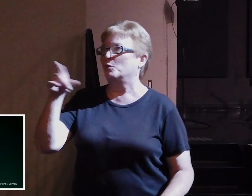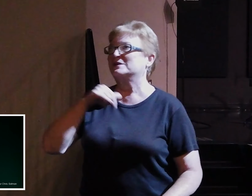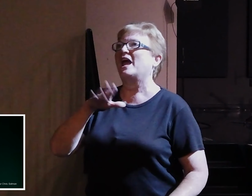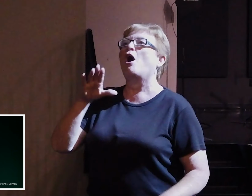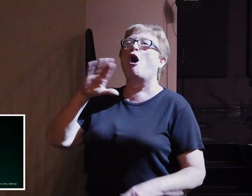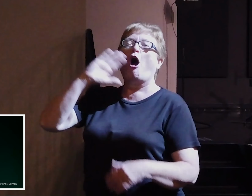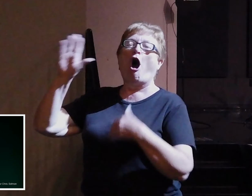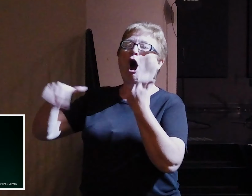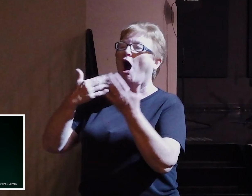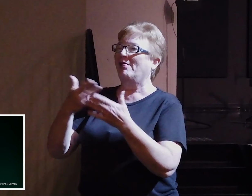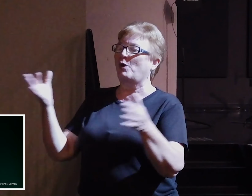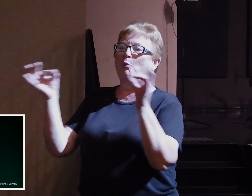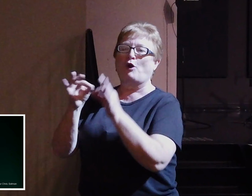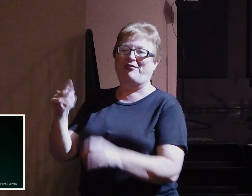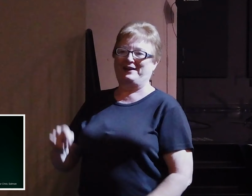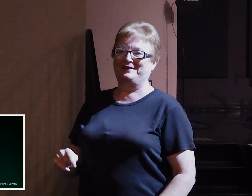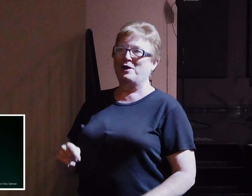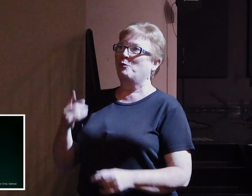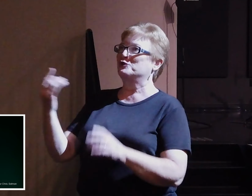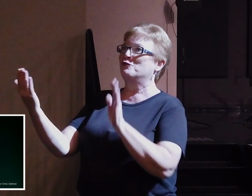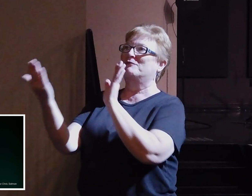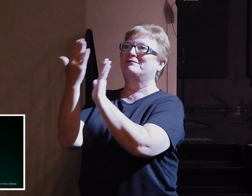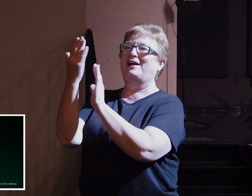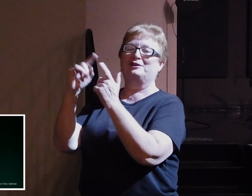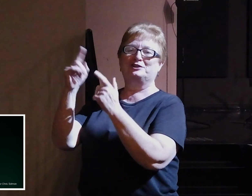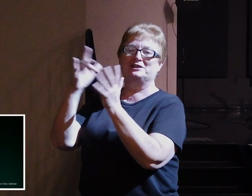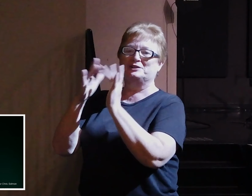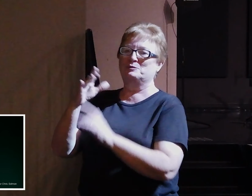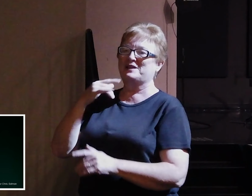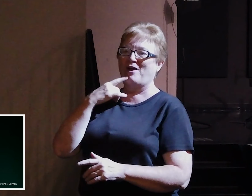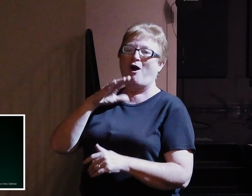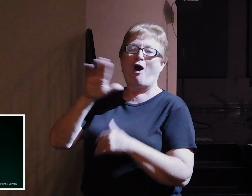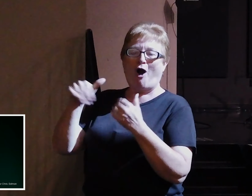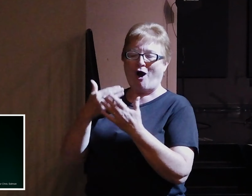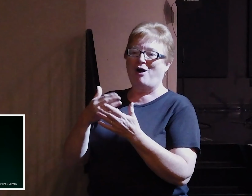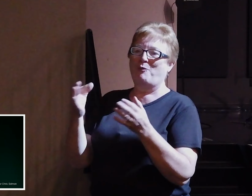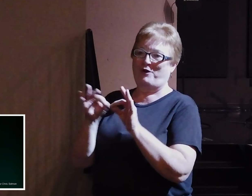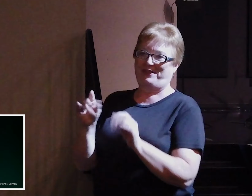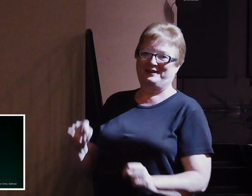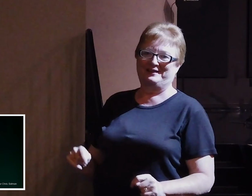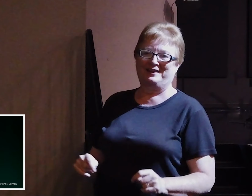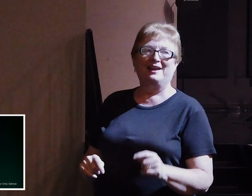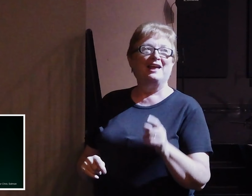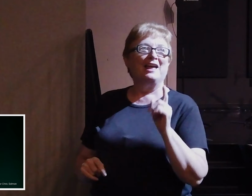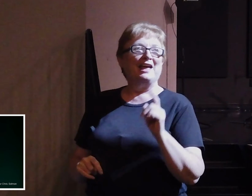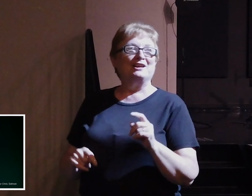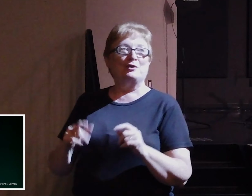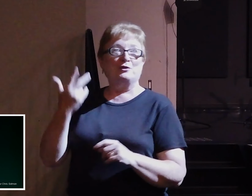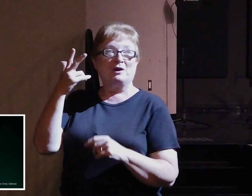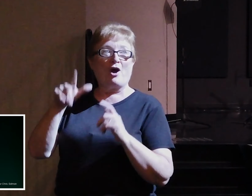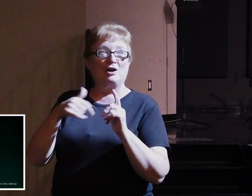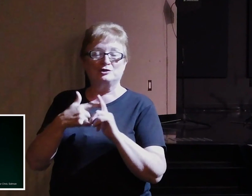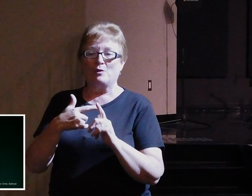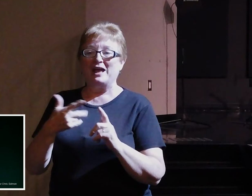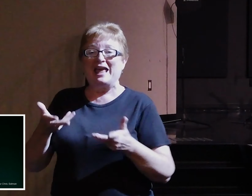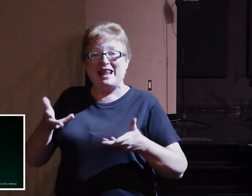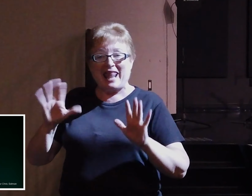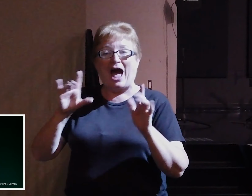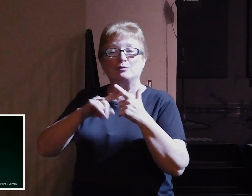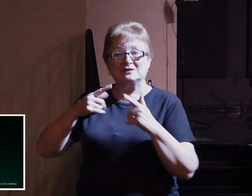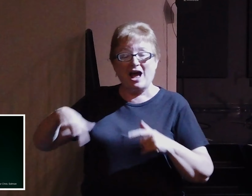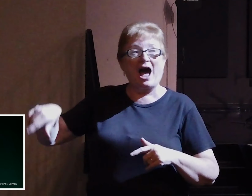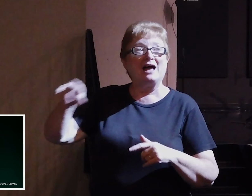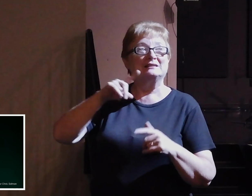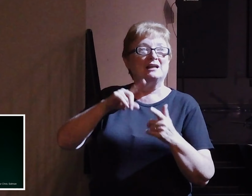Number three, it enables us to experience his presence in a heightened way. So verse 14, it gives a specific way that listeners might be